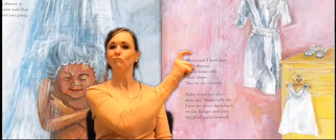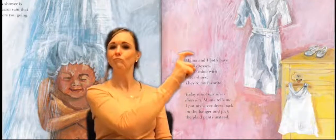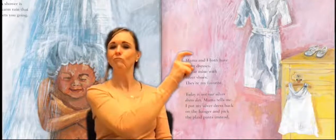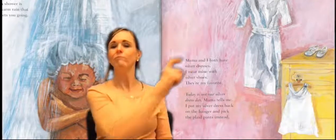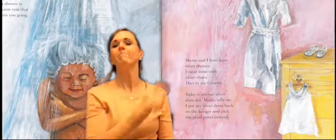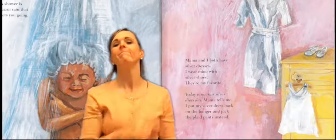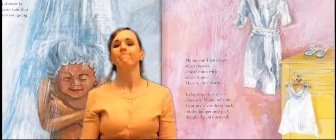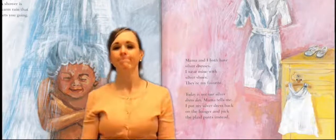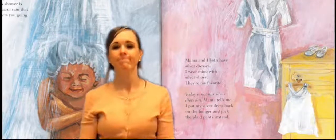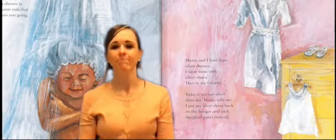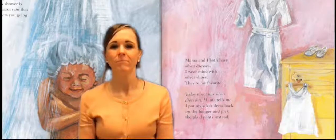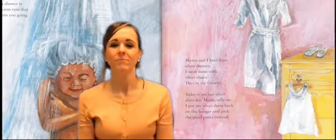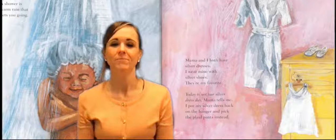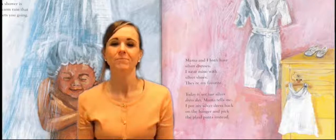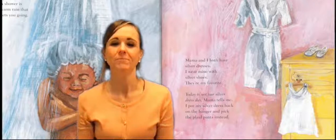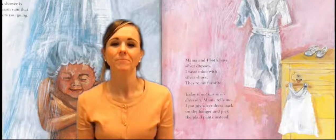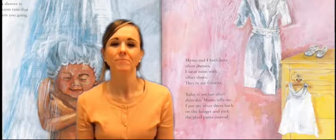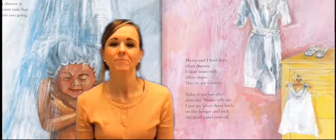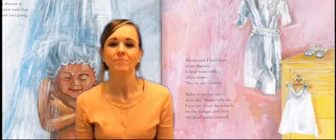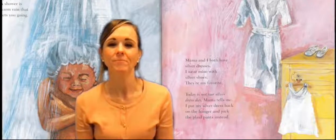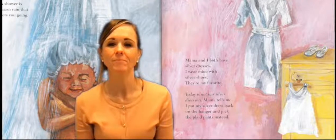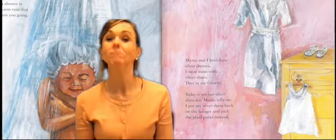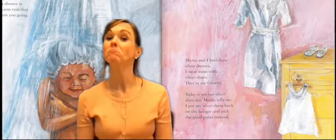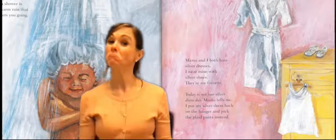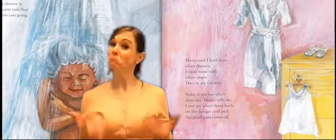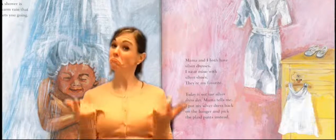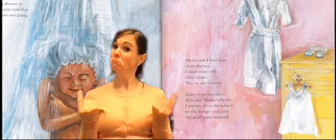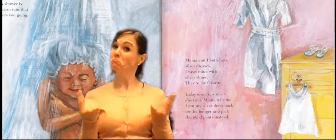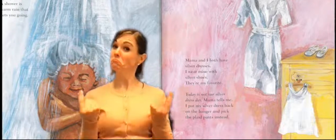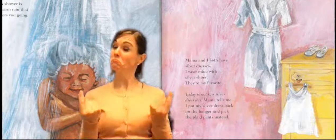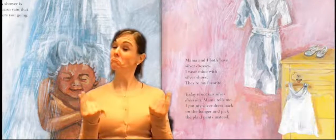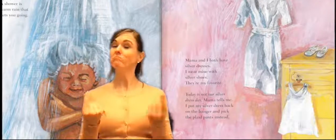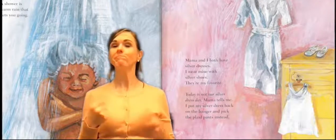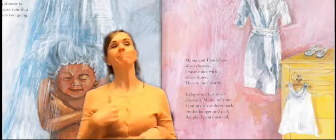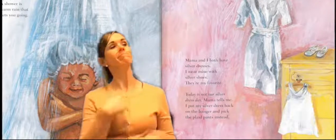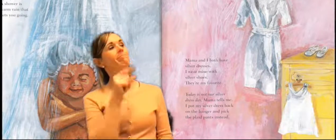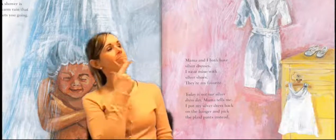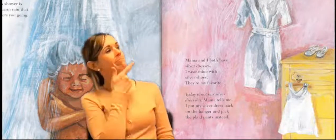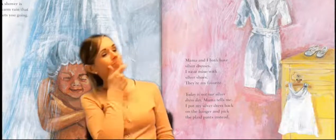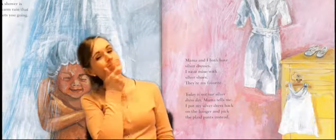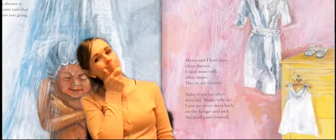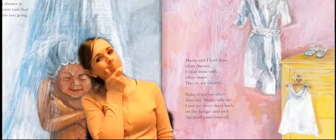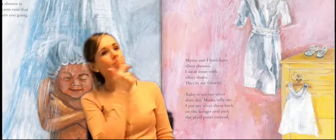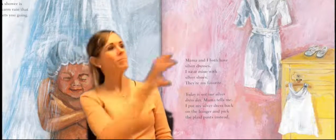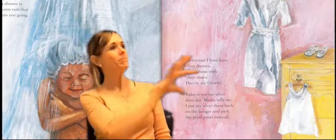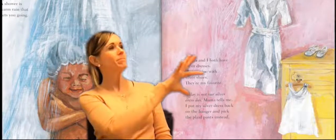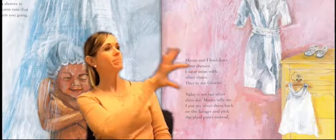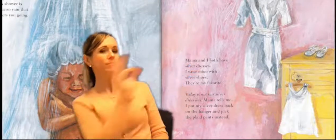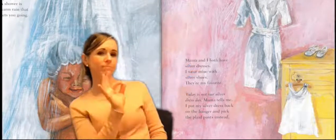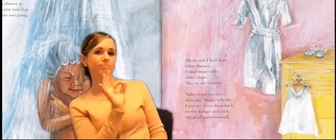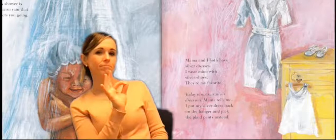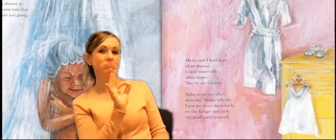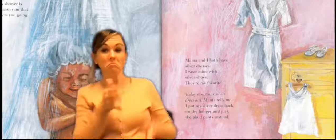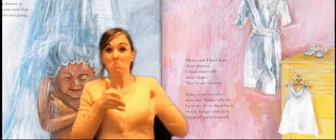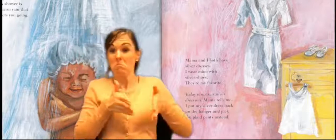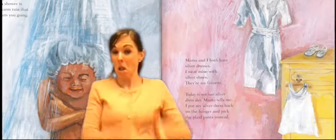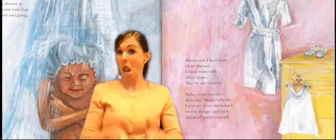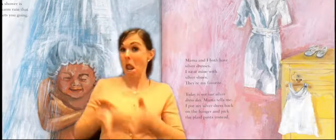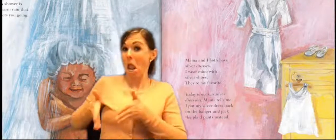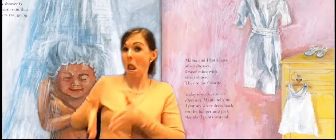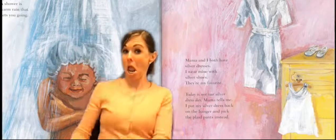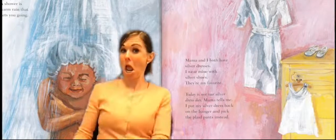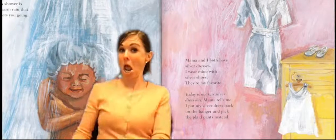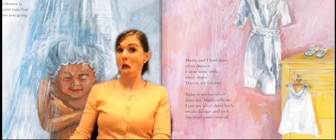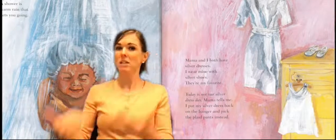Okay. So I walk back and hang it up. What do we do next? I think and I pick